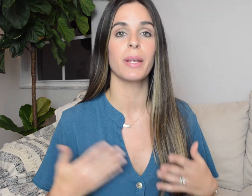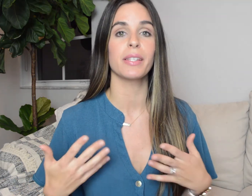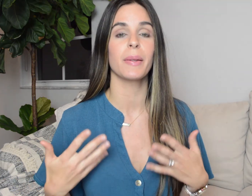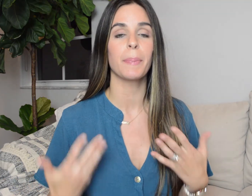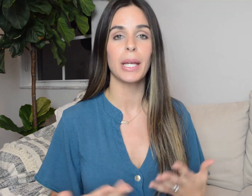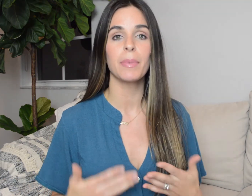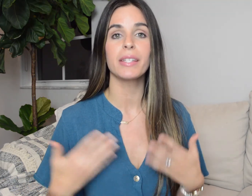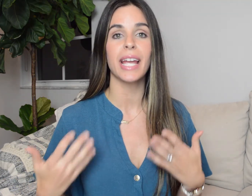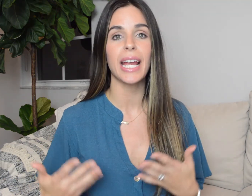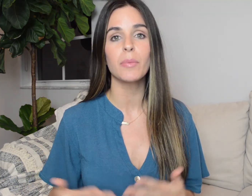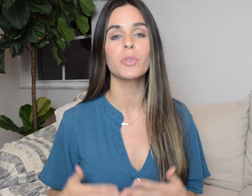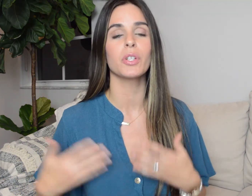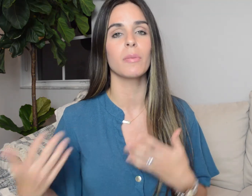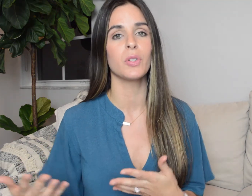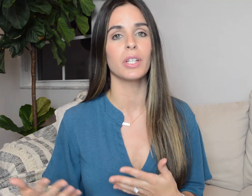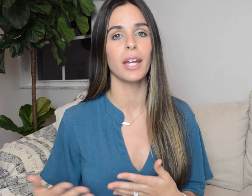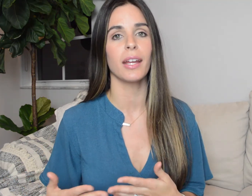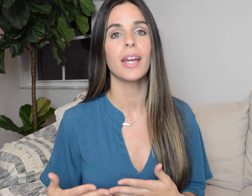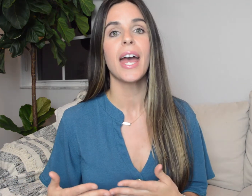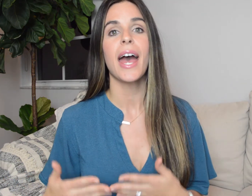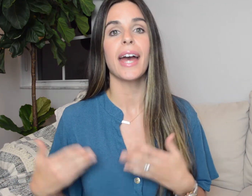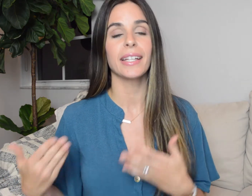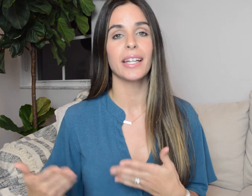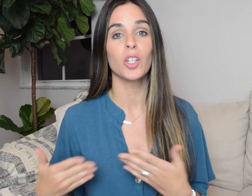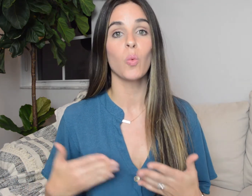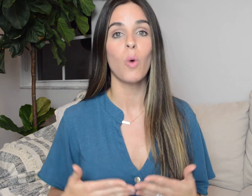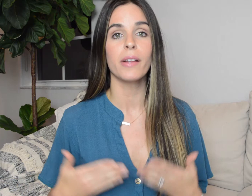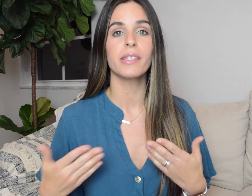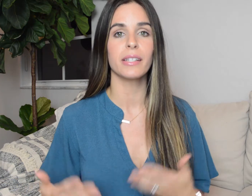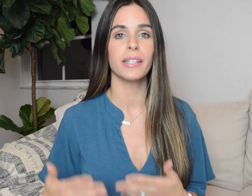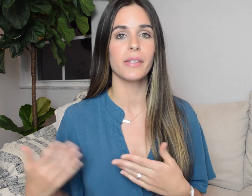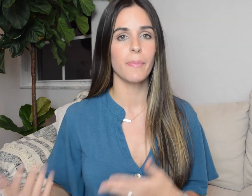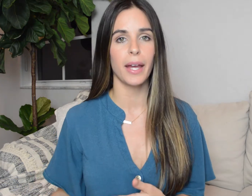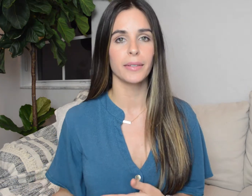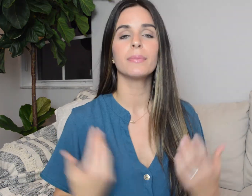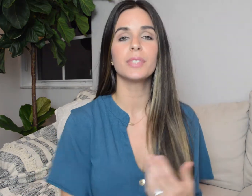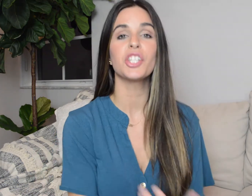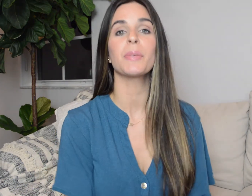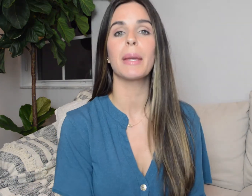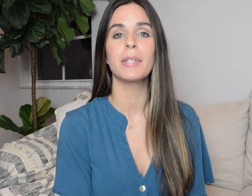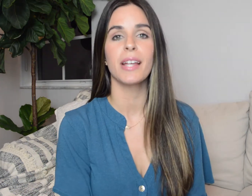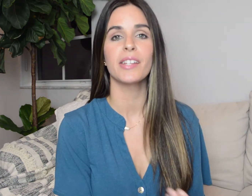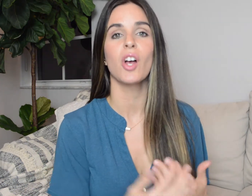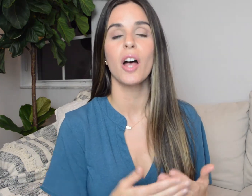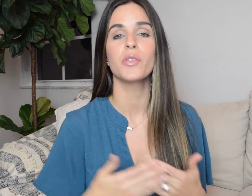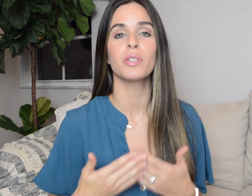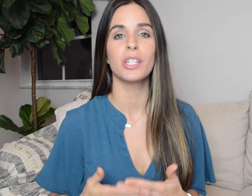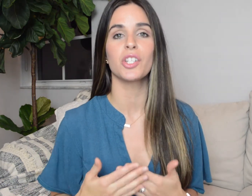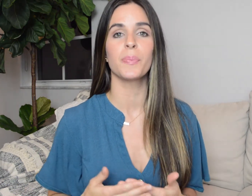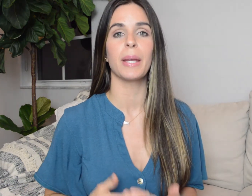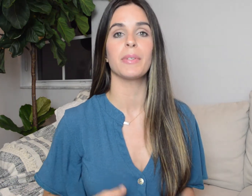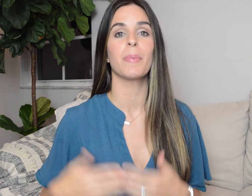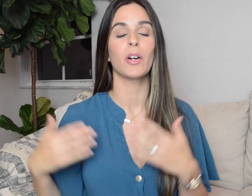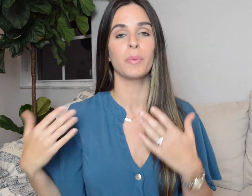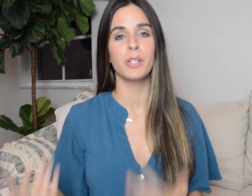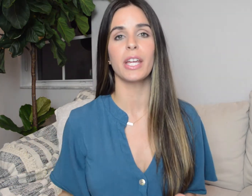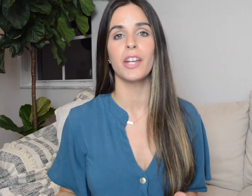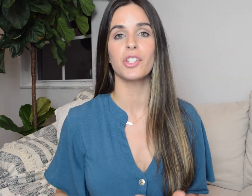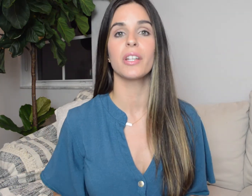the baby is able to communicate and get their wants and needs met. Teaching baby signs also teaches babies about communication, that